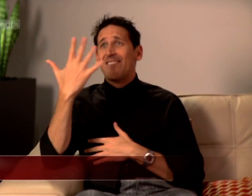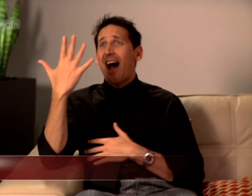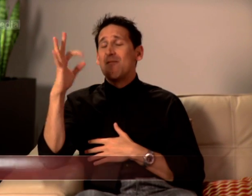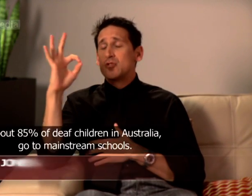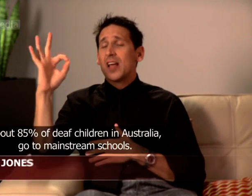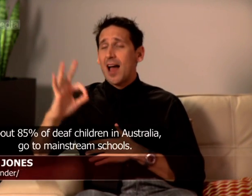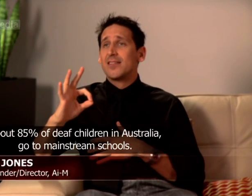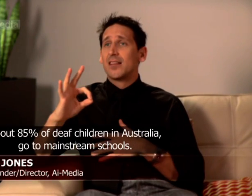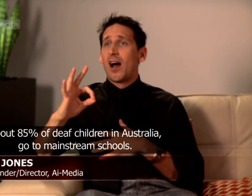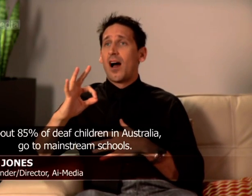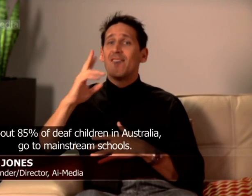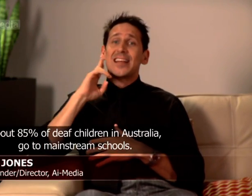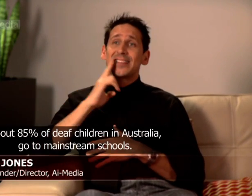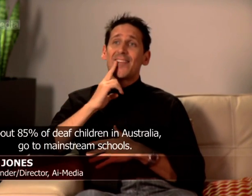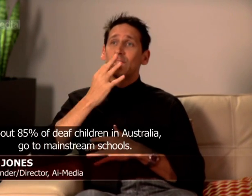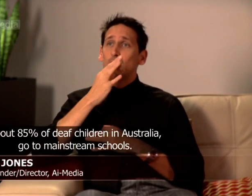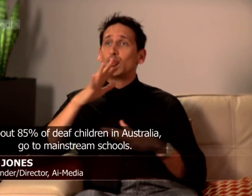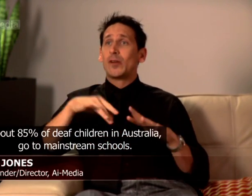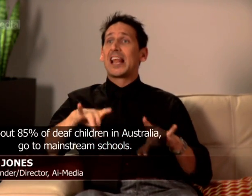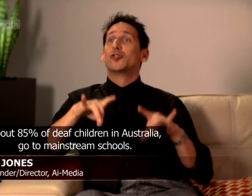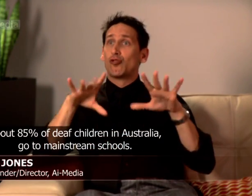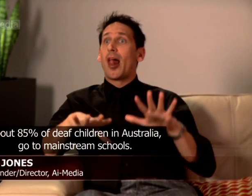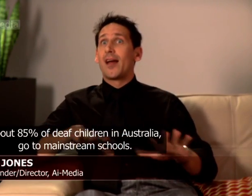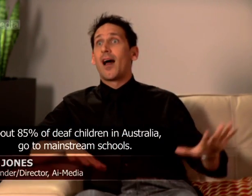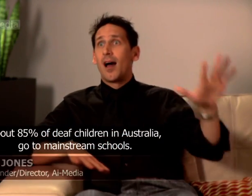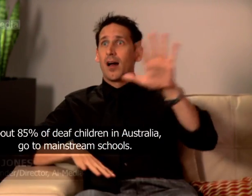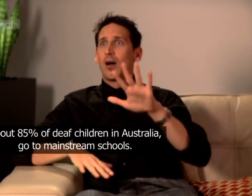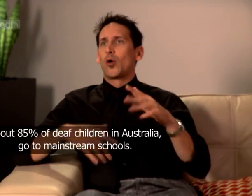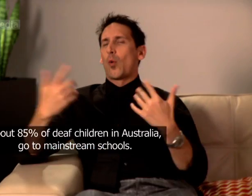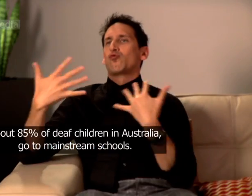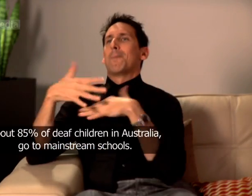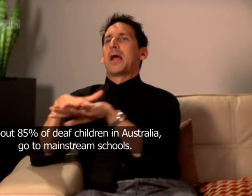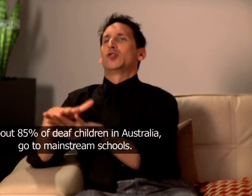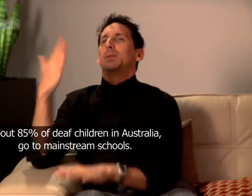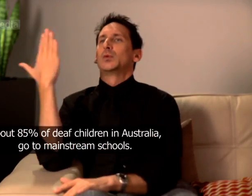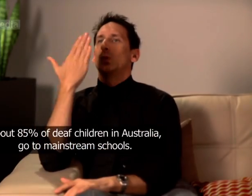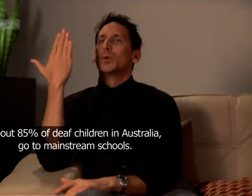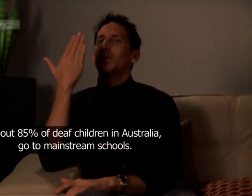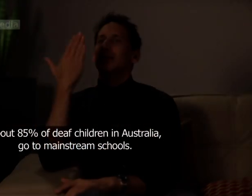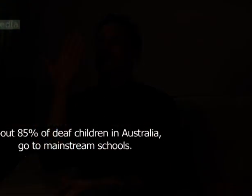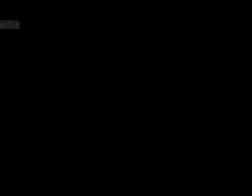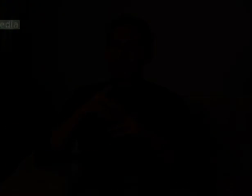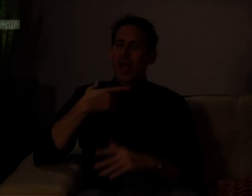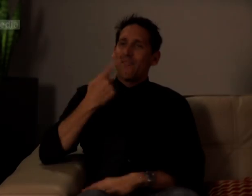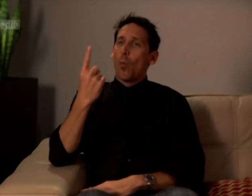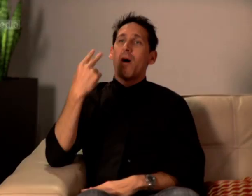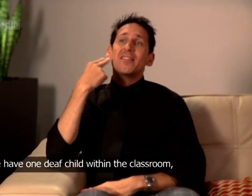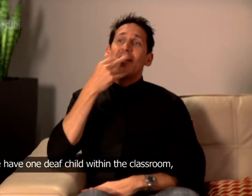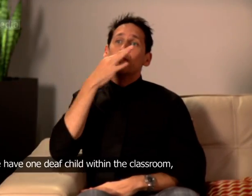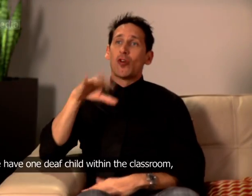Round about 85% of deaf children in Australia go to mainstream schools. If we